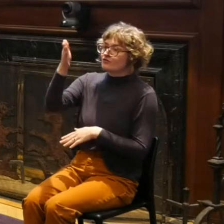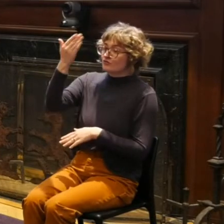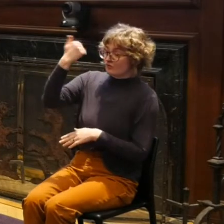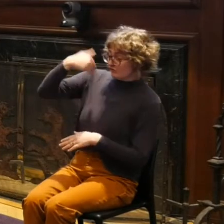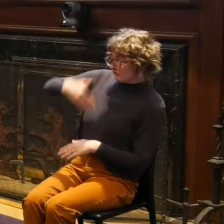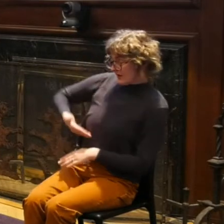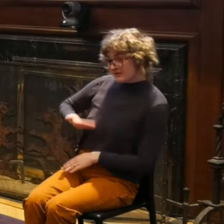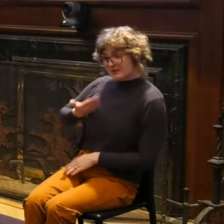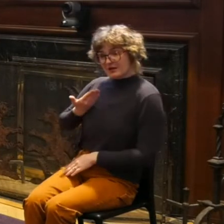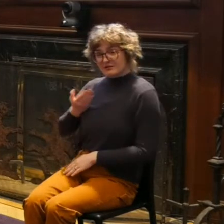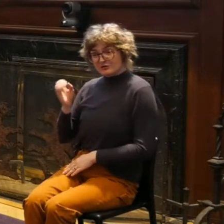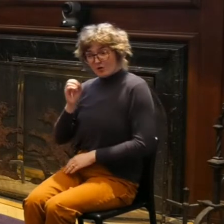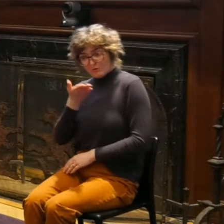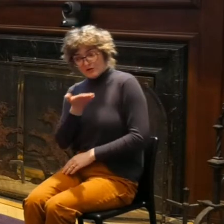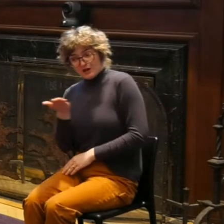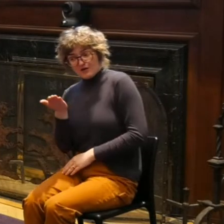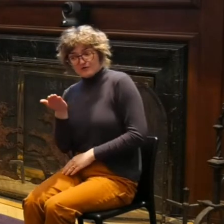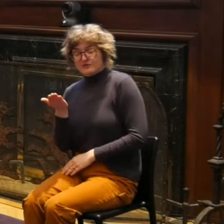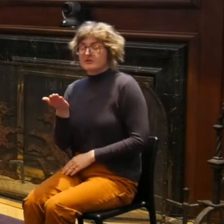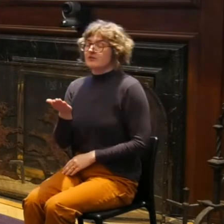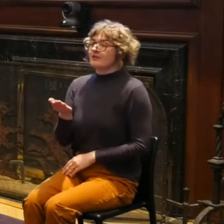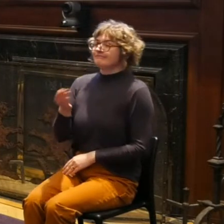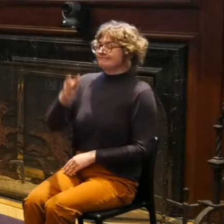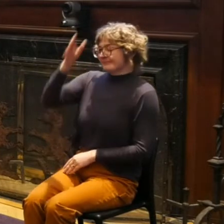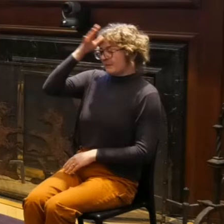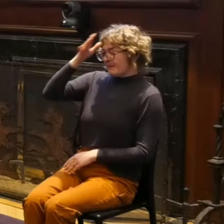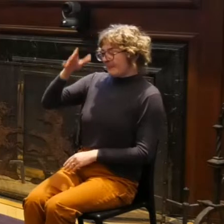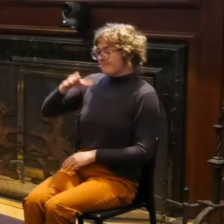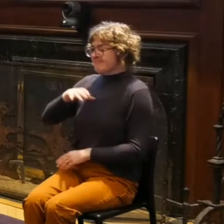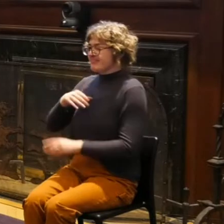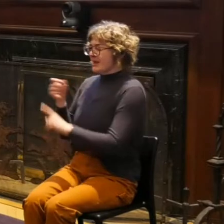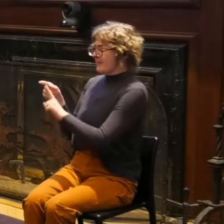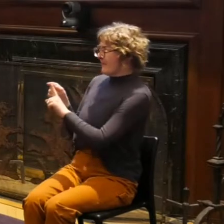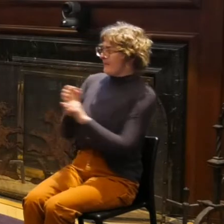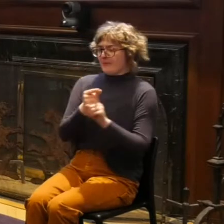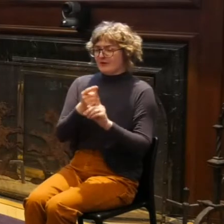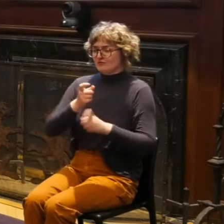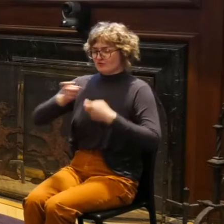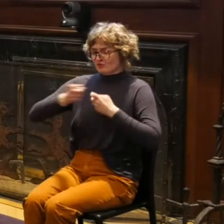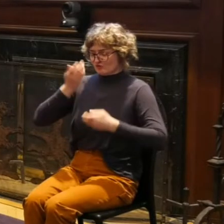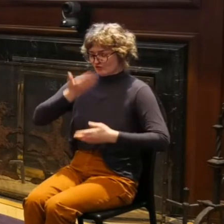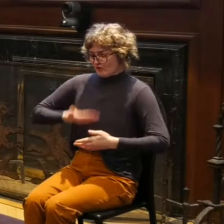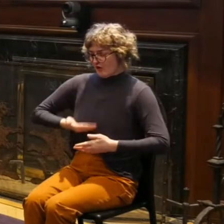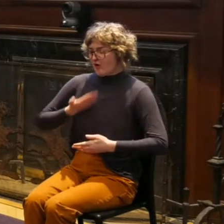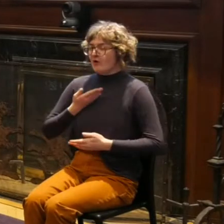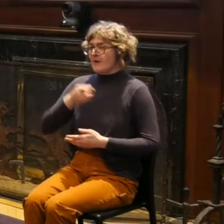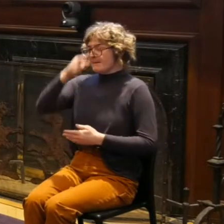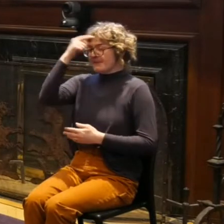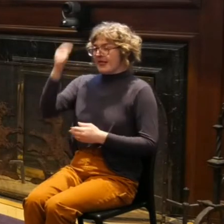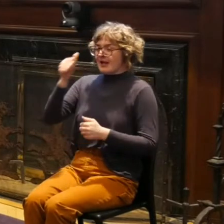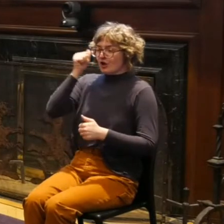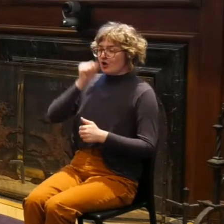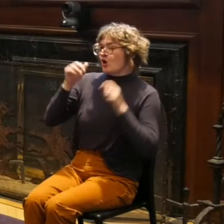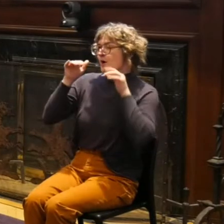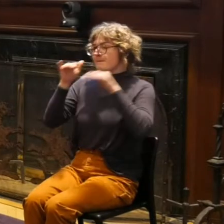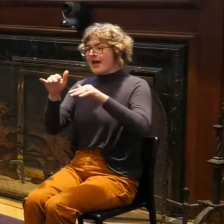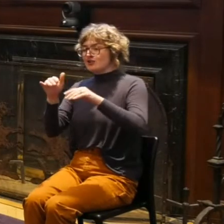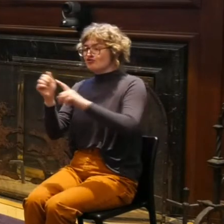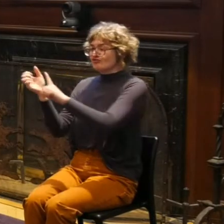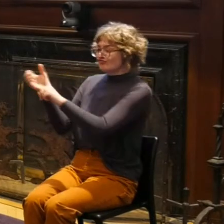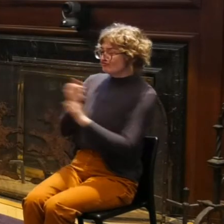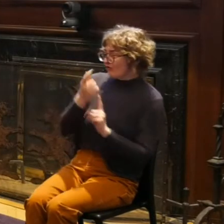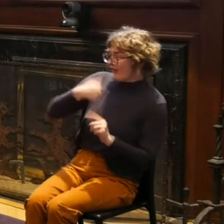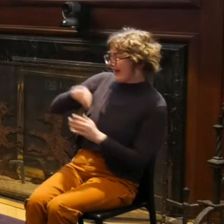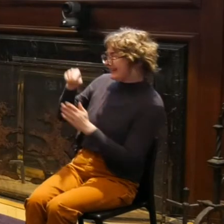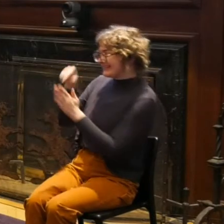us. They've turned our men against us to try to control our Black girl magic. They've been stealing us and